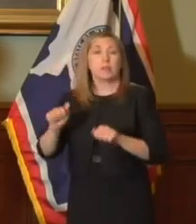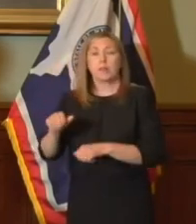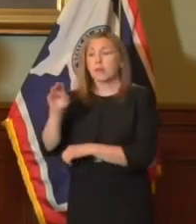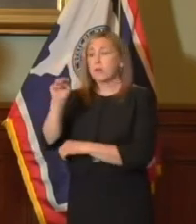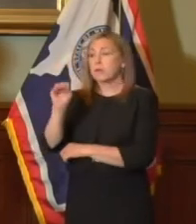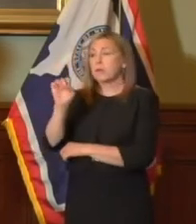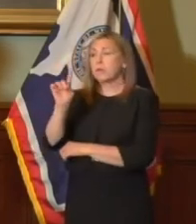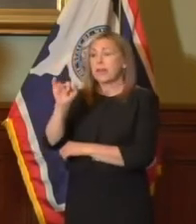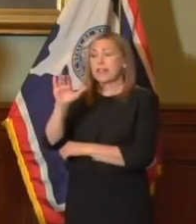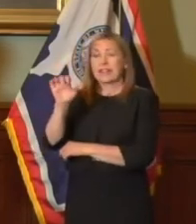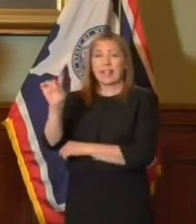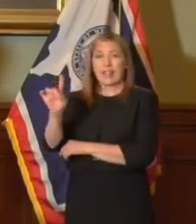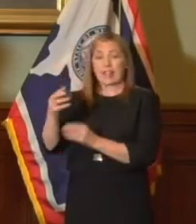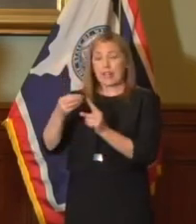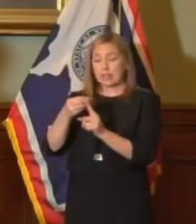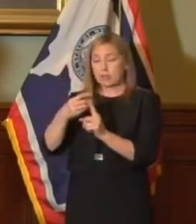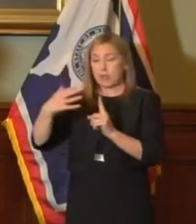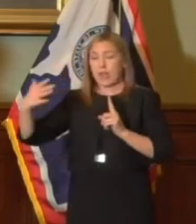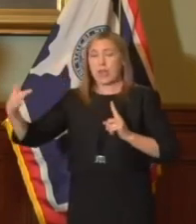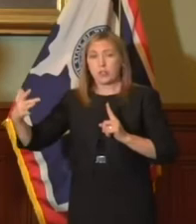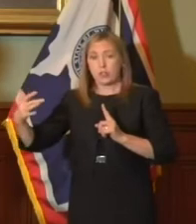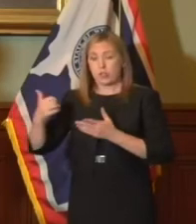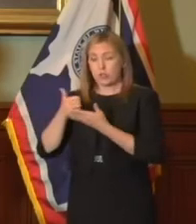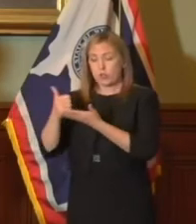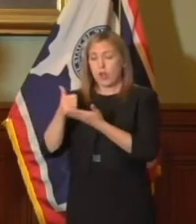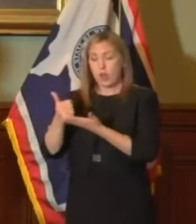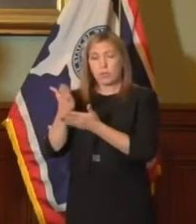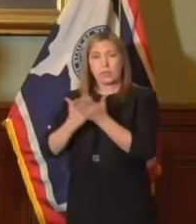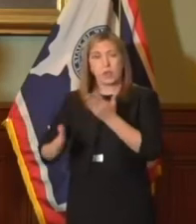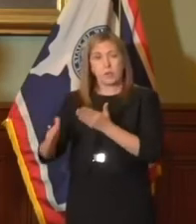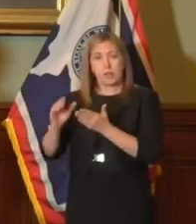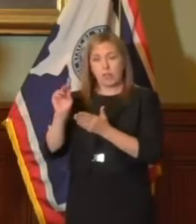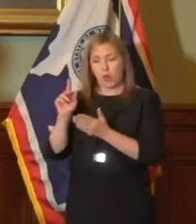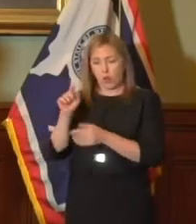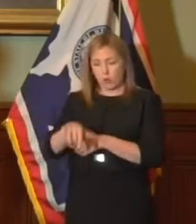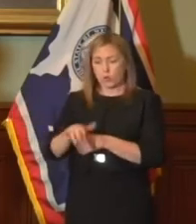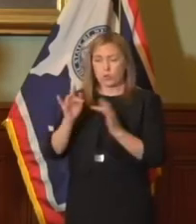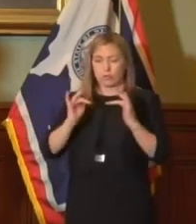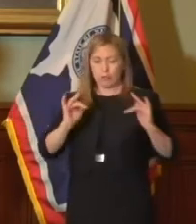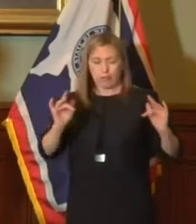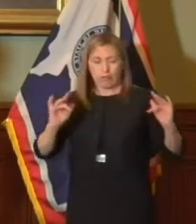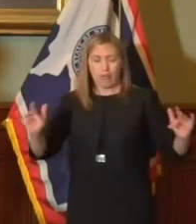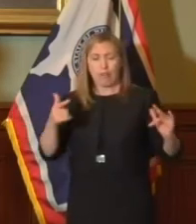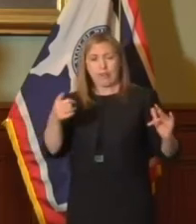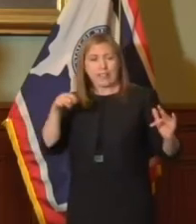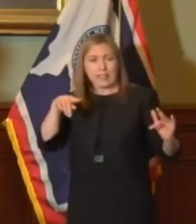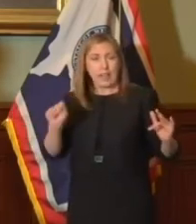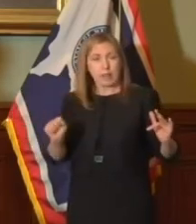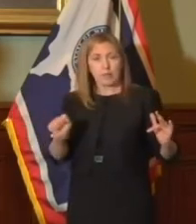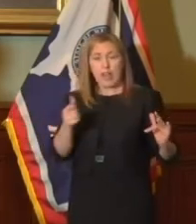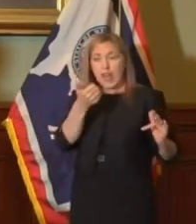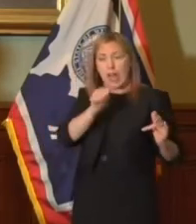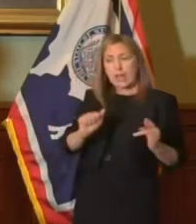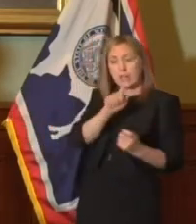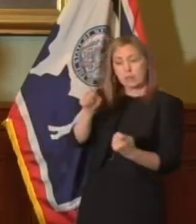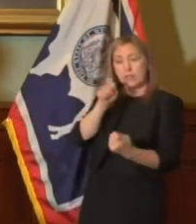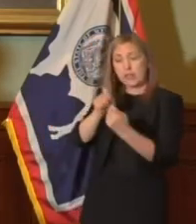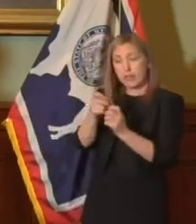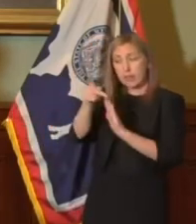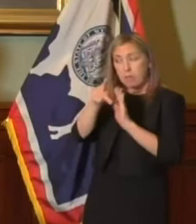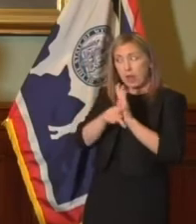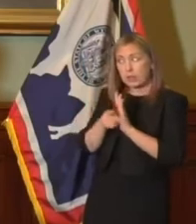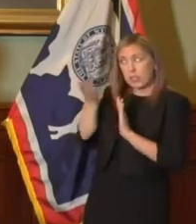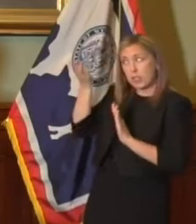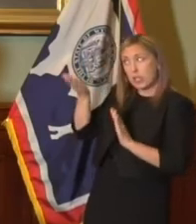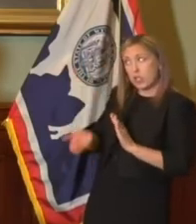Medicaid expansion, to bridge some of those gaps in access, is there any specific policy you would support from the